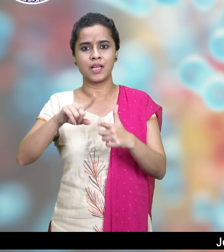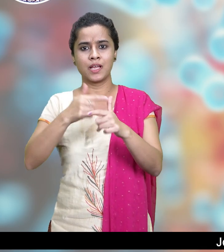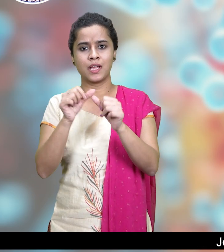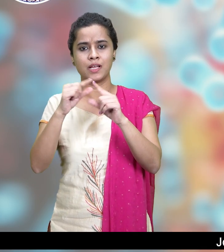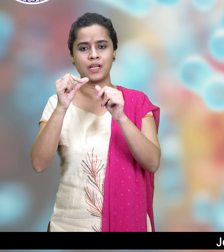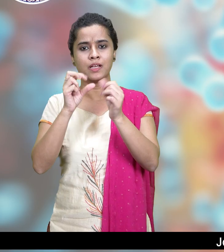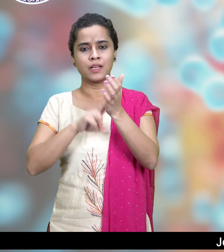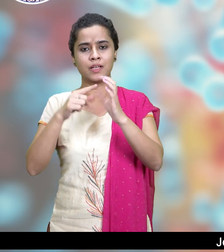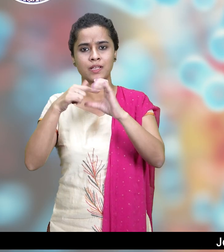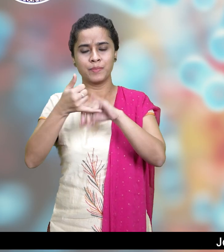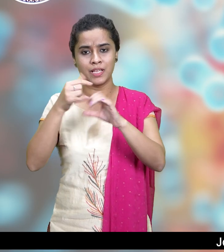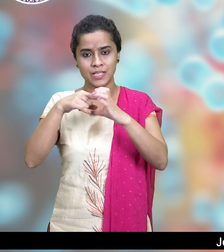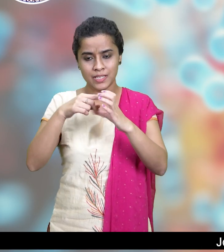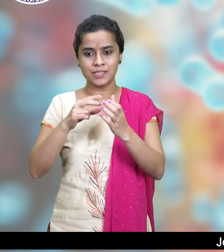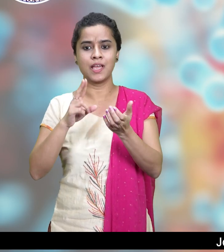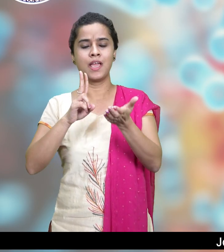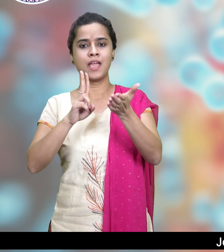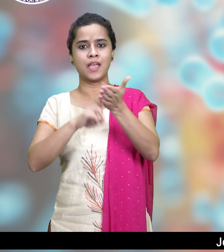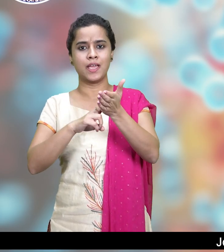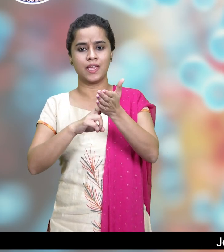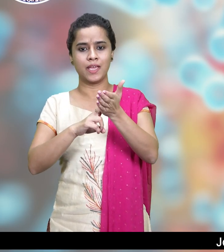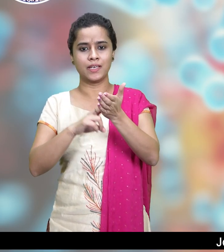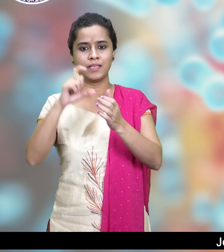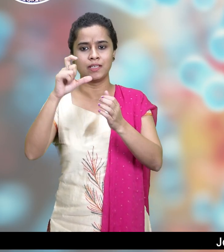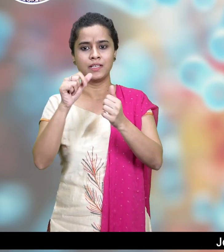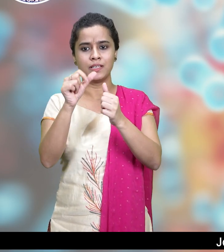Japanese encephalitis